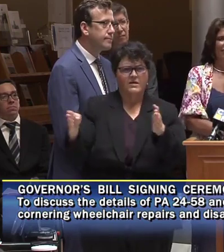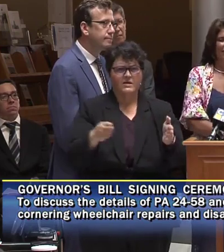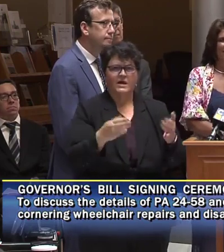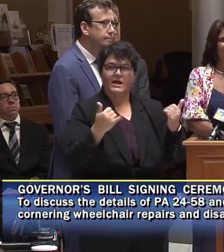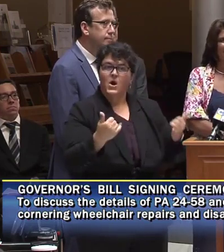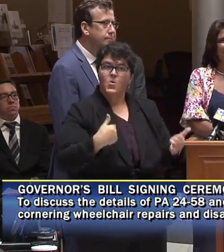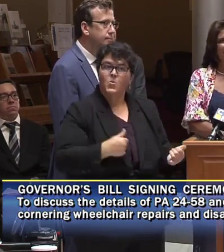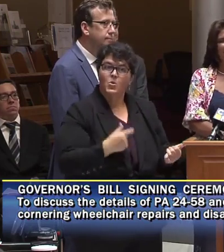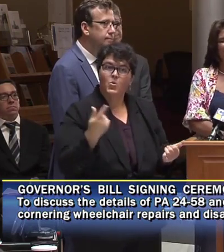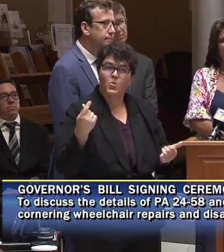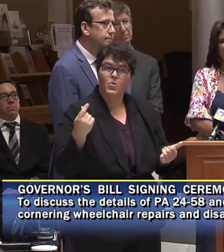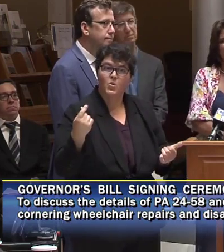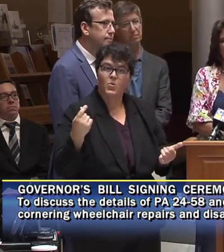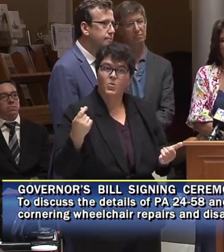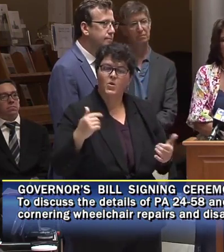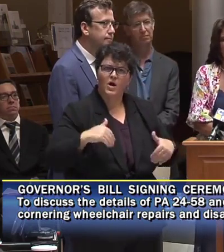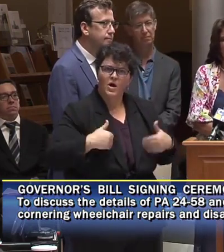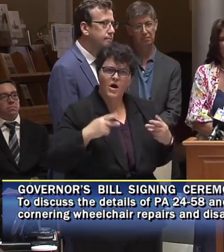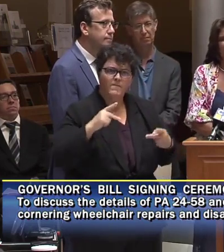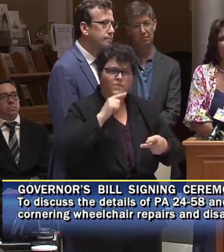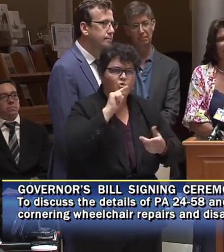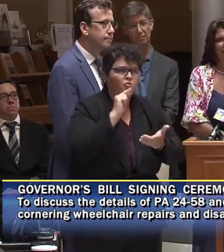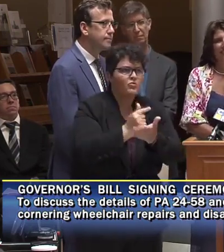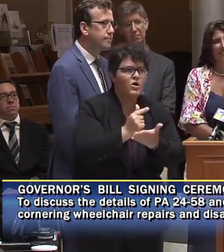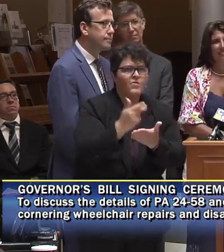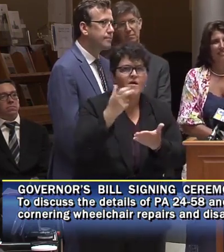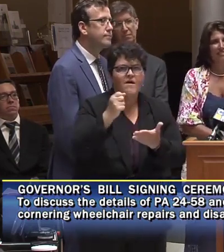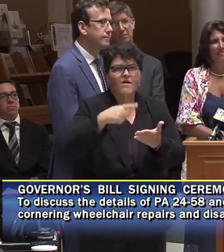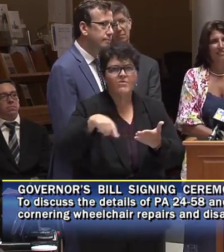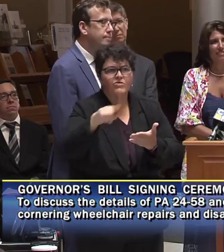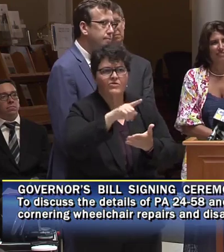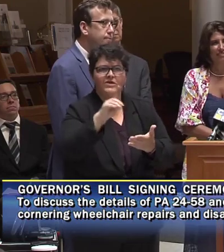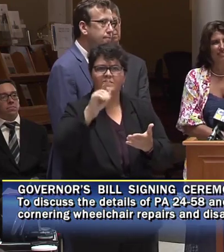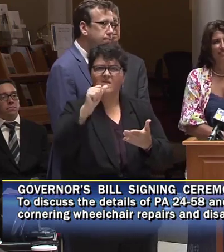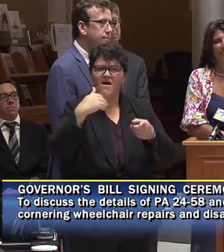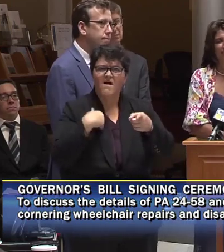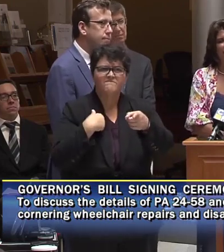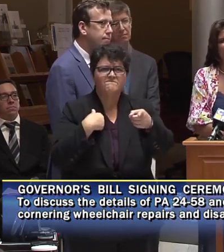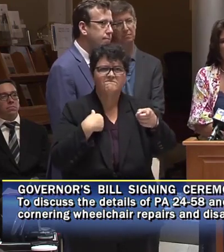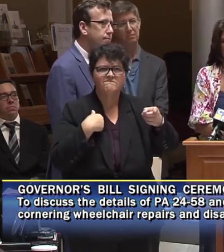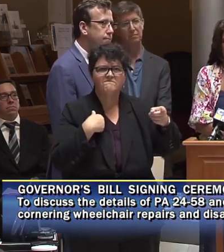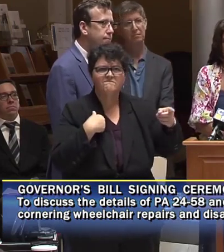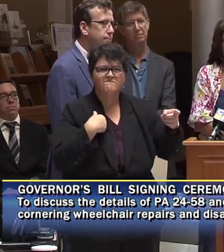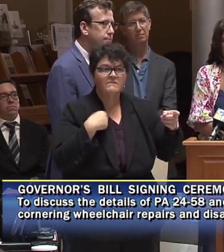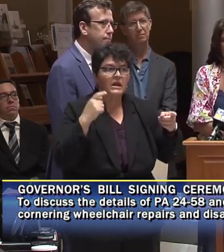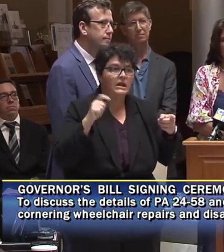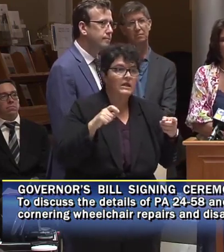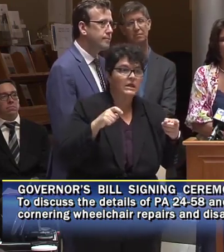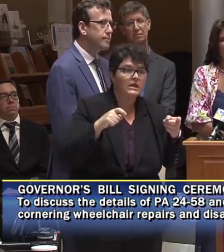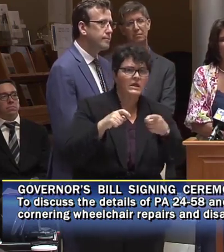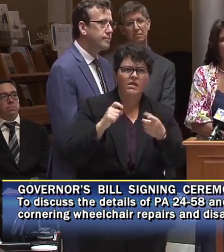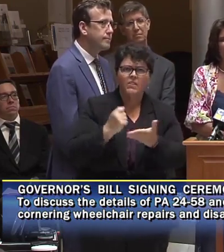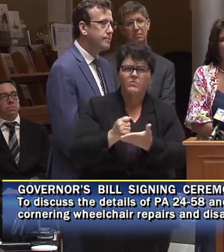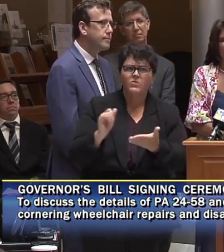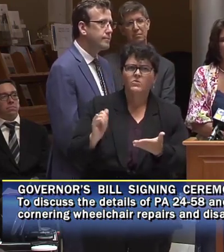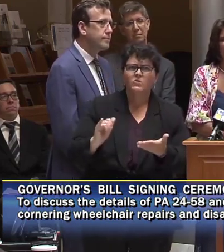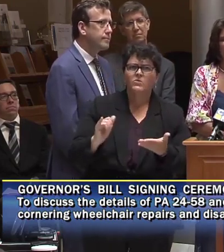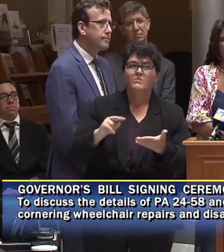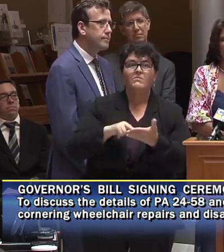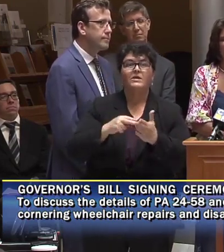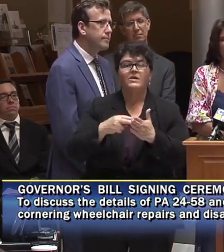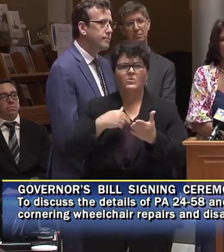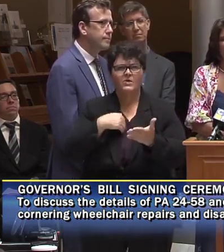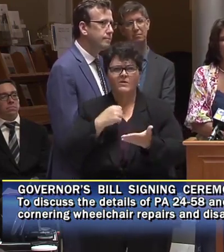school here in Connecticut every year with a disability, a special need, making sure that we know who they are, making